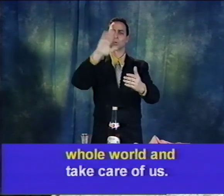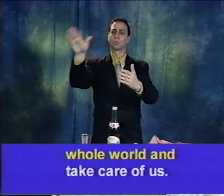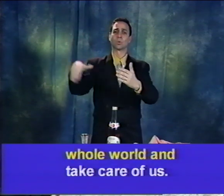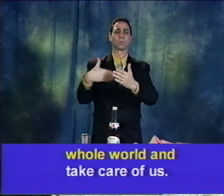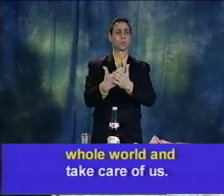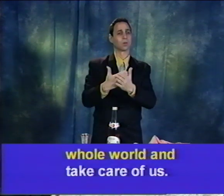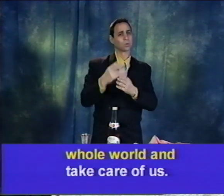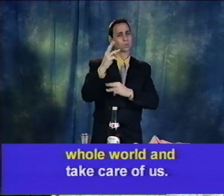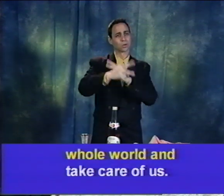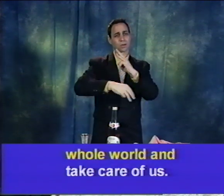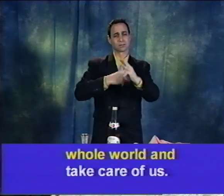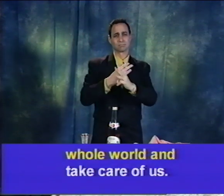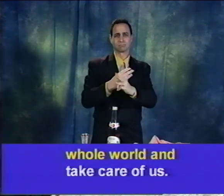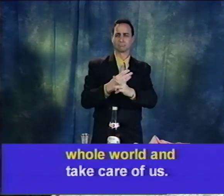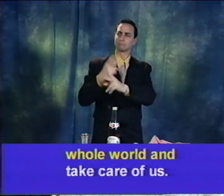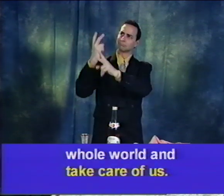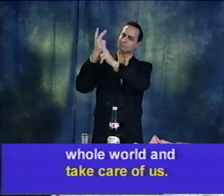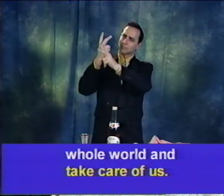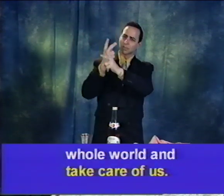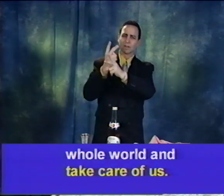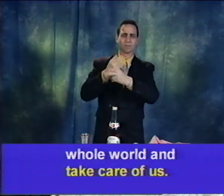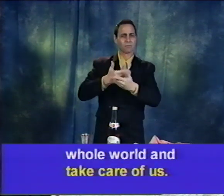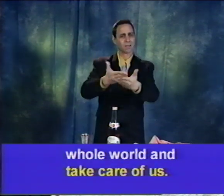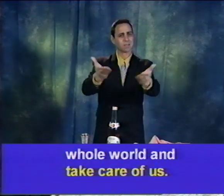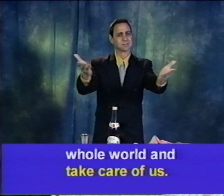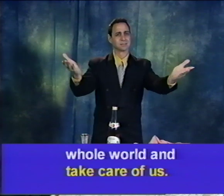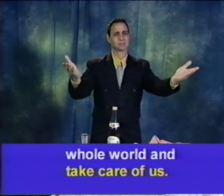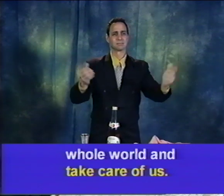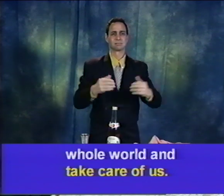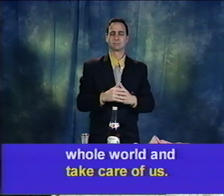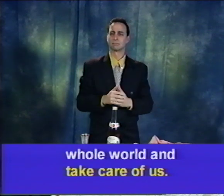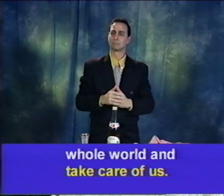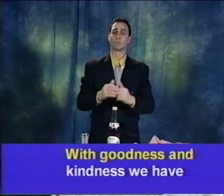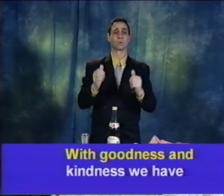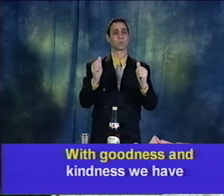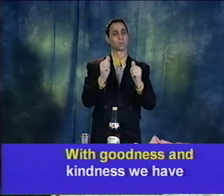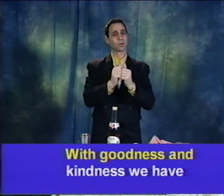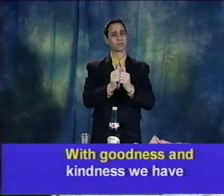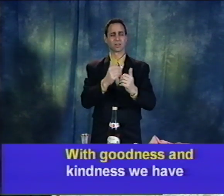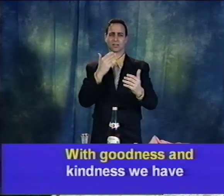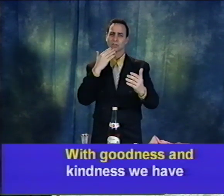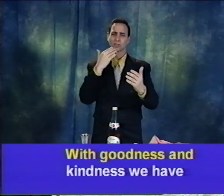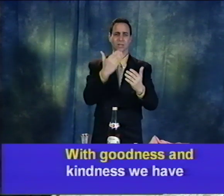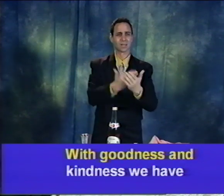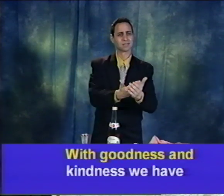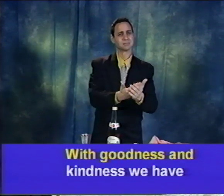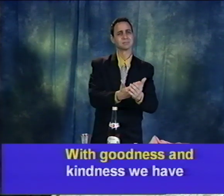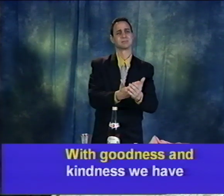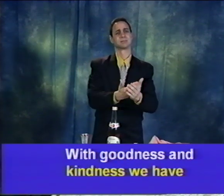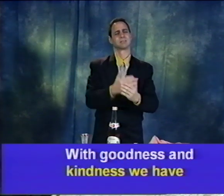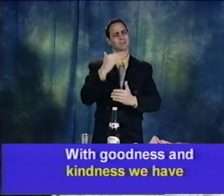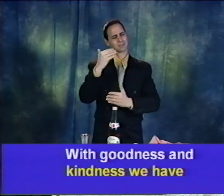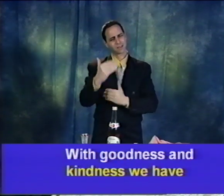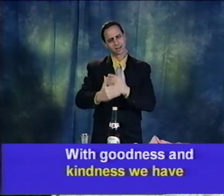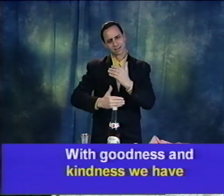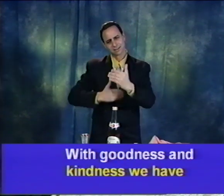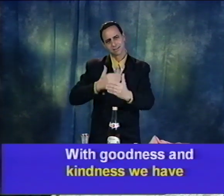You feed the whole world and take care of us. With goodness and